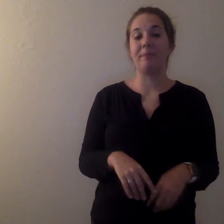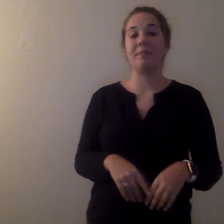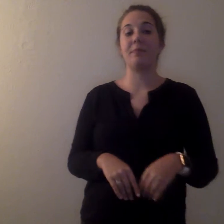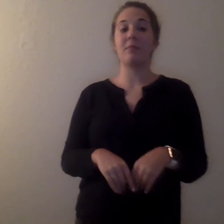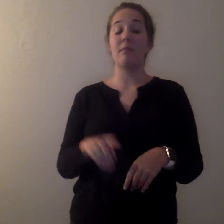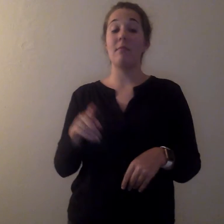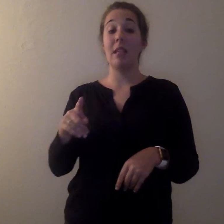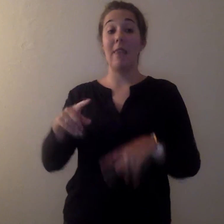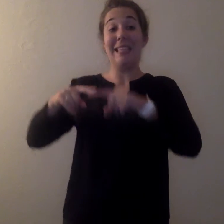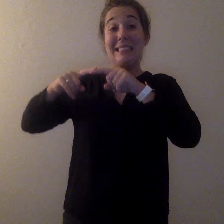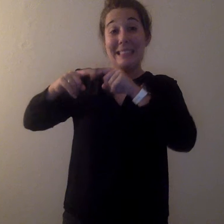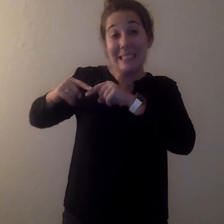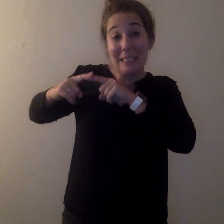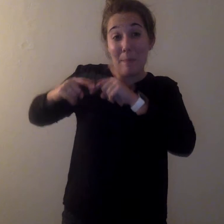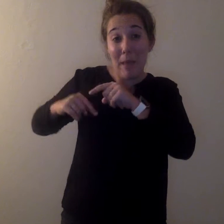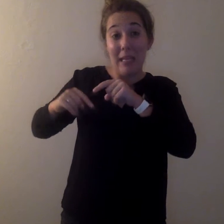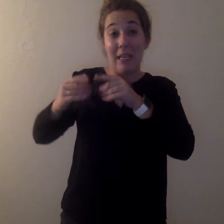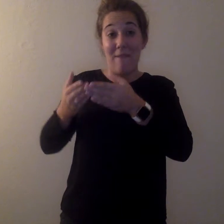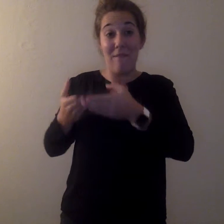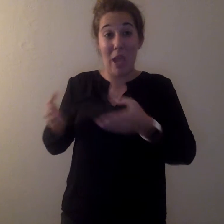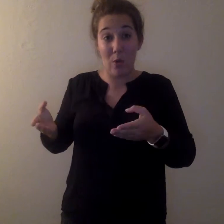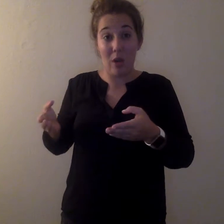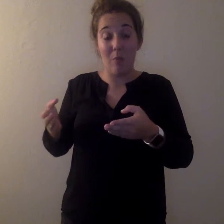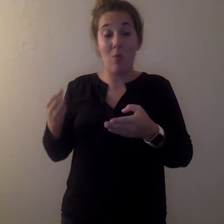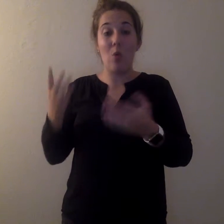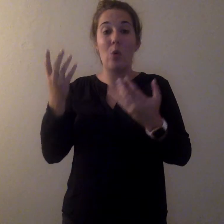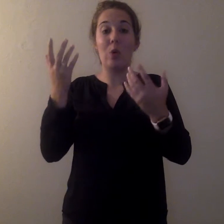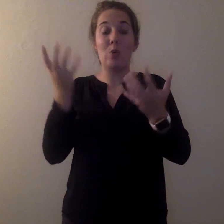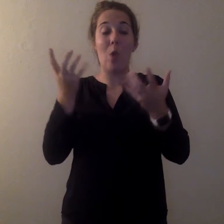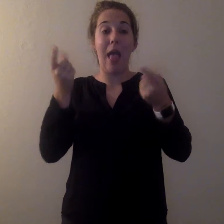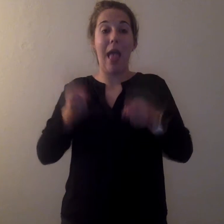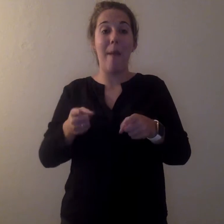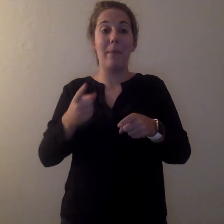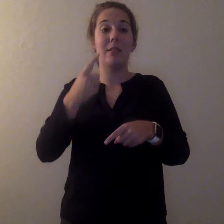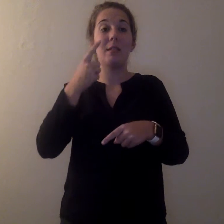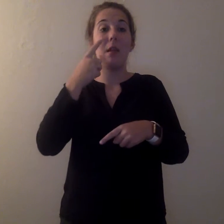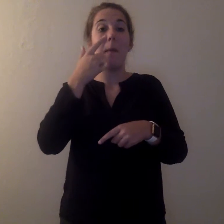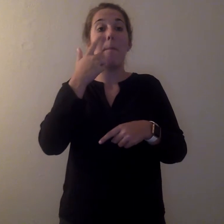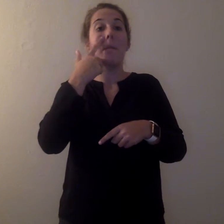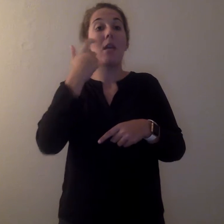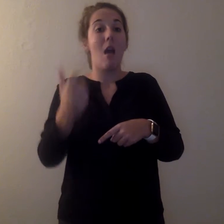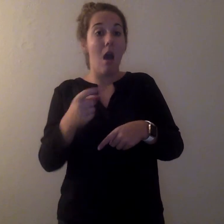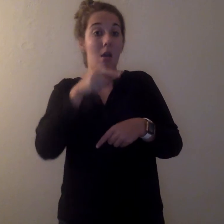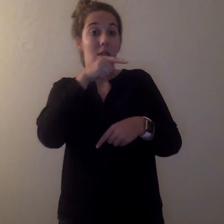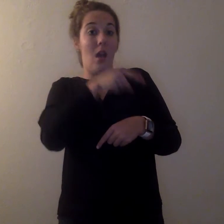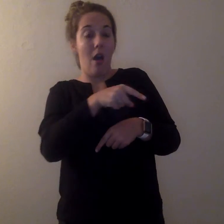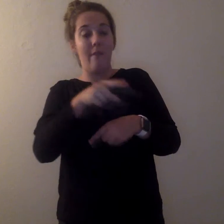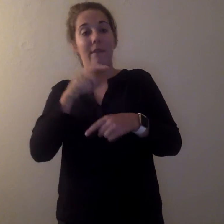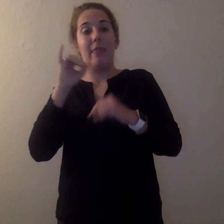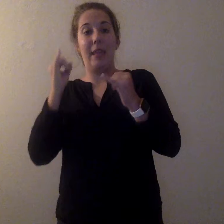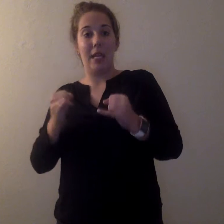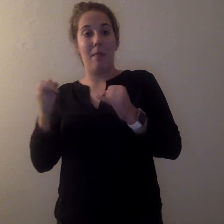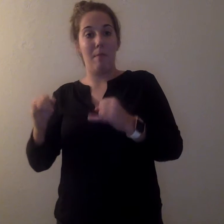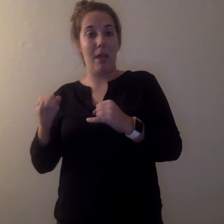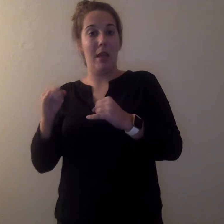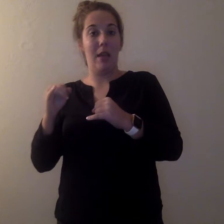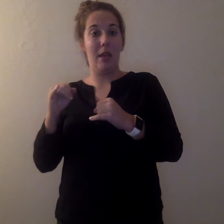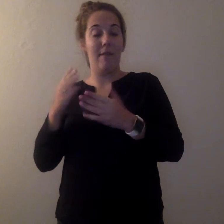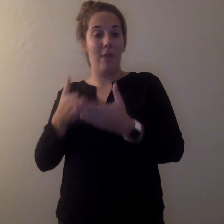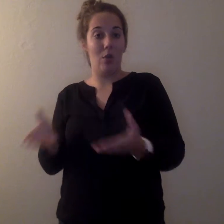what happens because of the independent variable. So for example, if the students all lost an